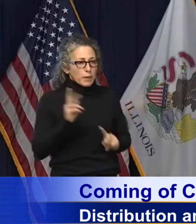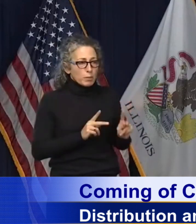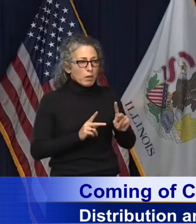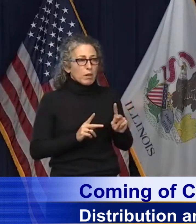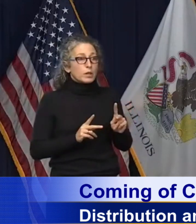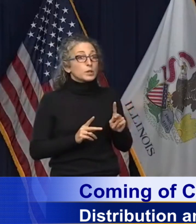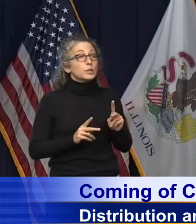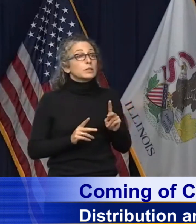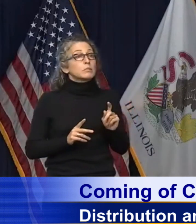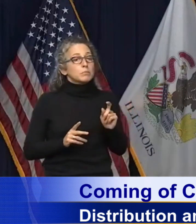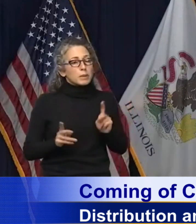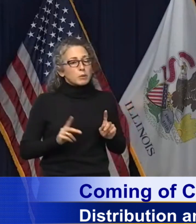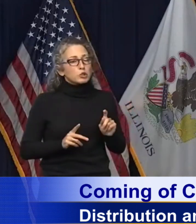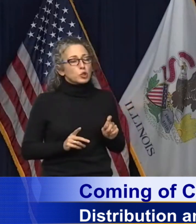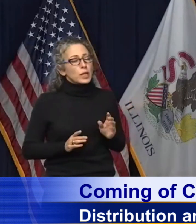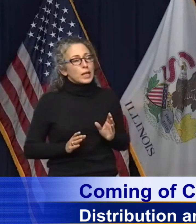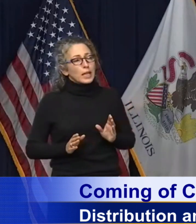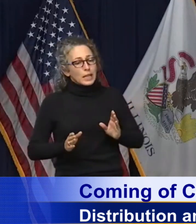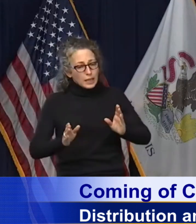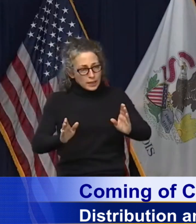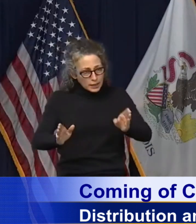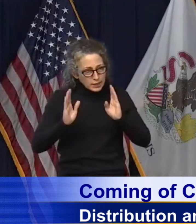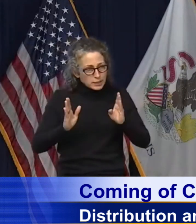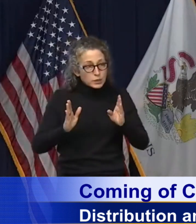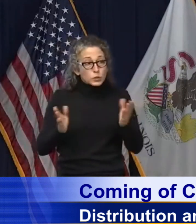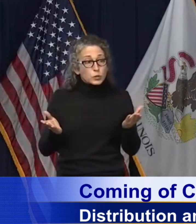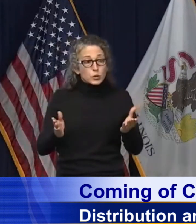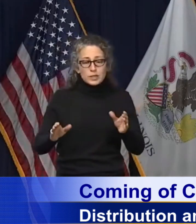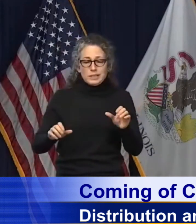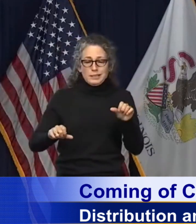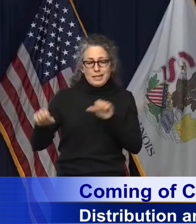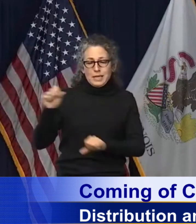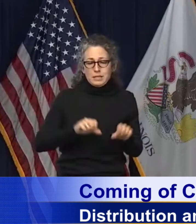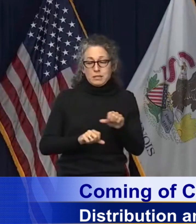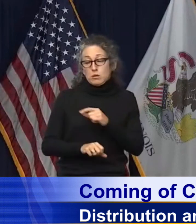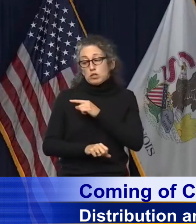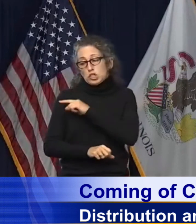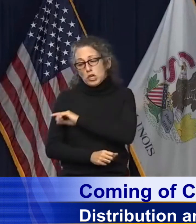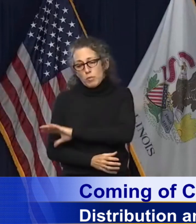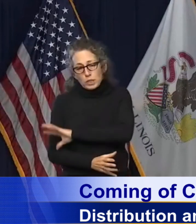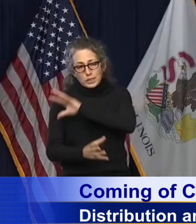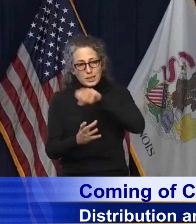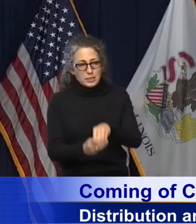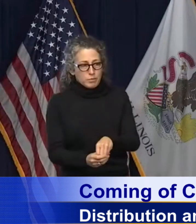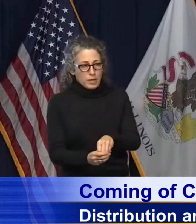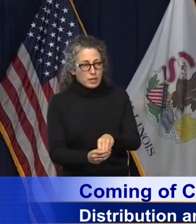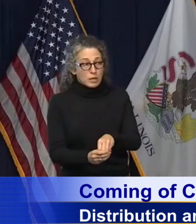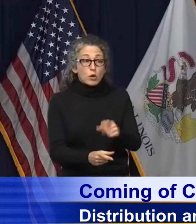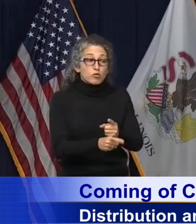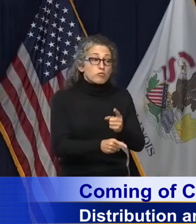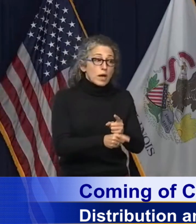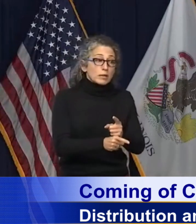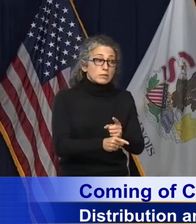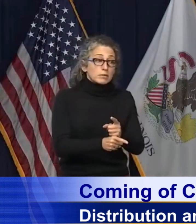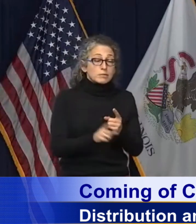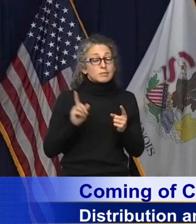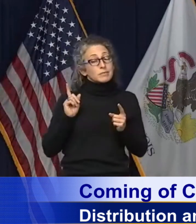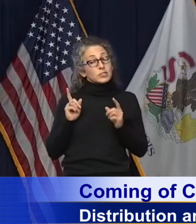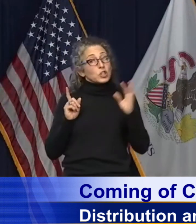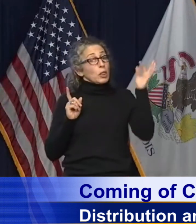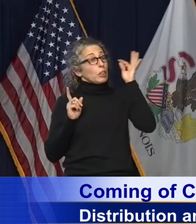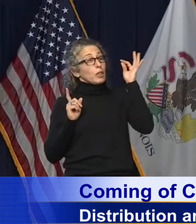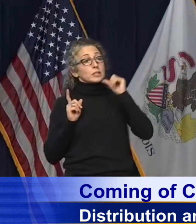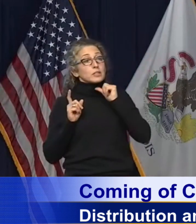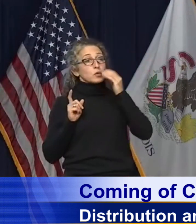the science, and she's somebody who has participated in this trial. You're right, she didn't know, but she